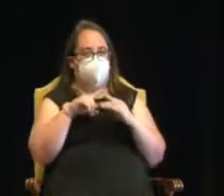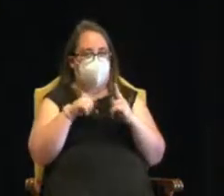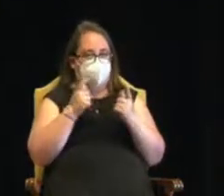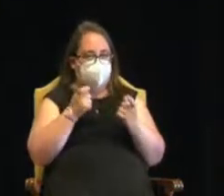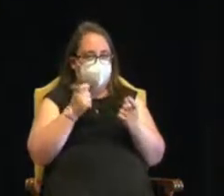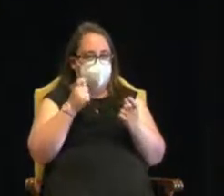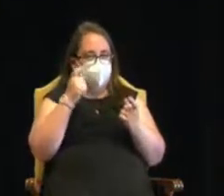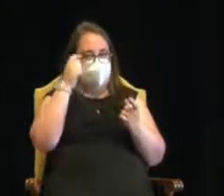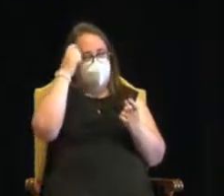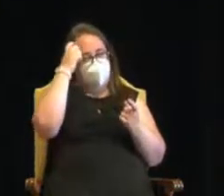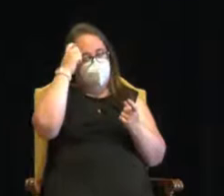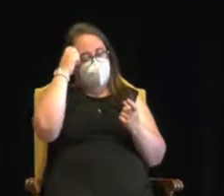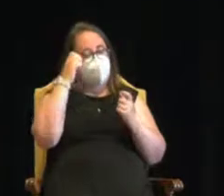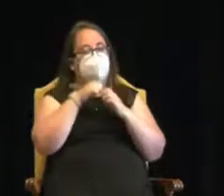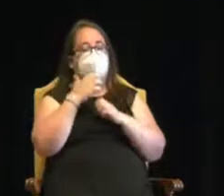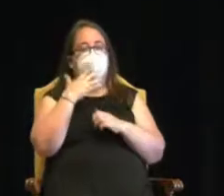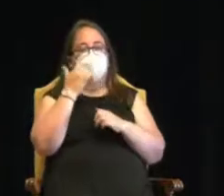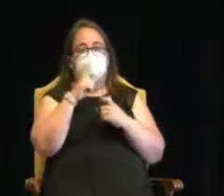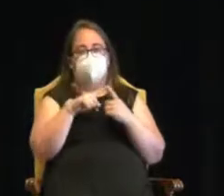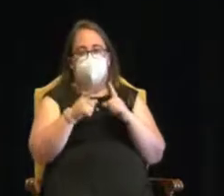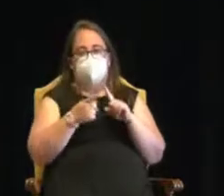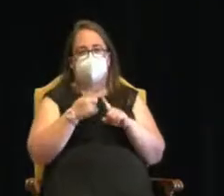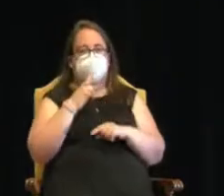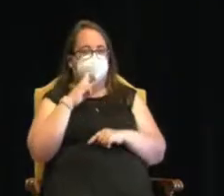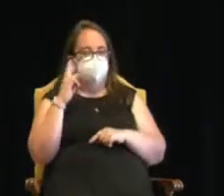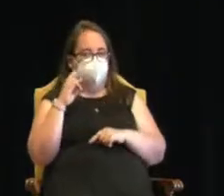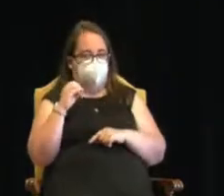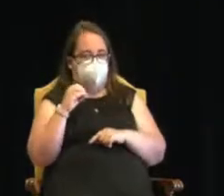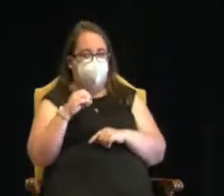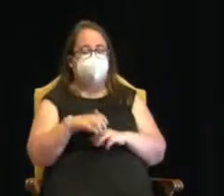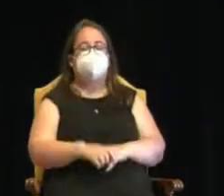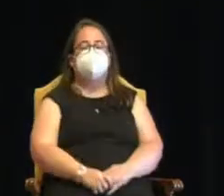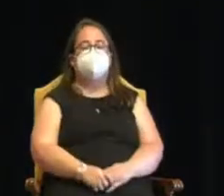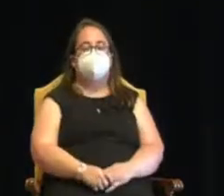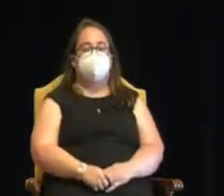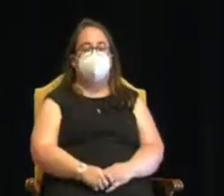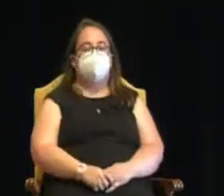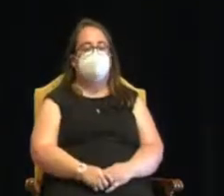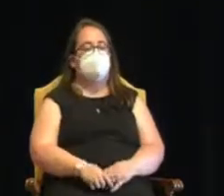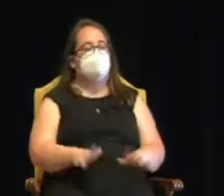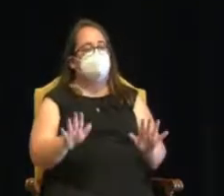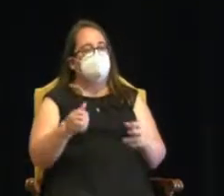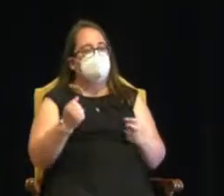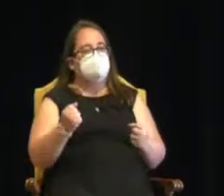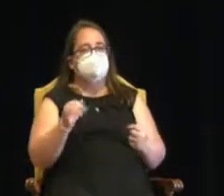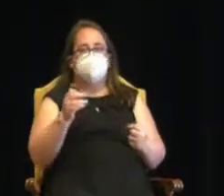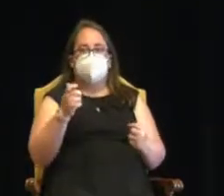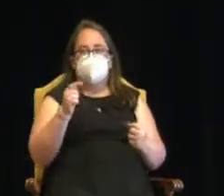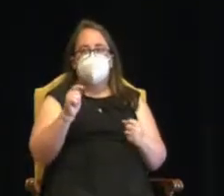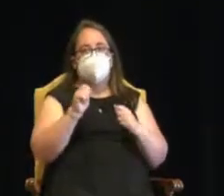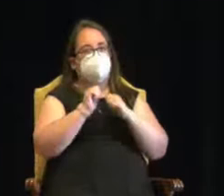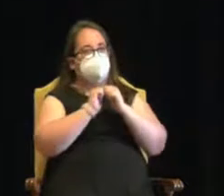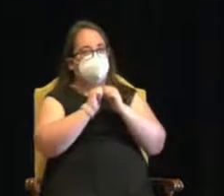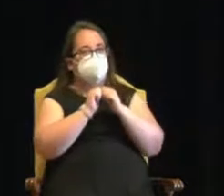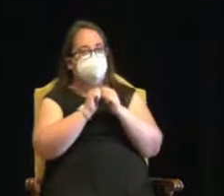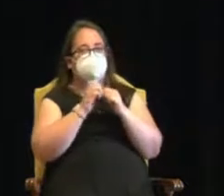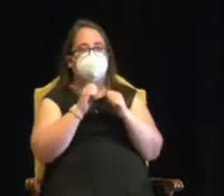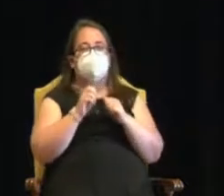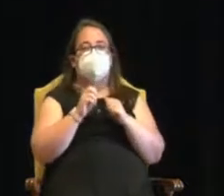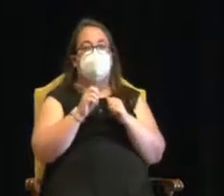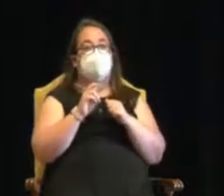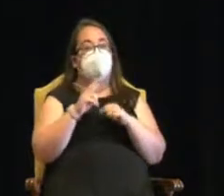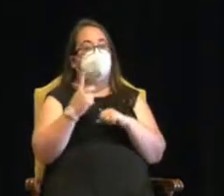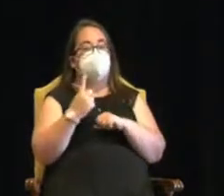skiing with an older gentleman, someone in his 70s. And he's very fit, he's very athletic. And his second day out